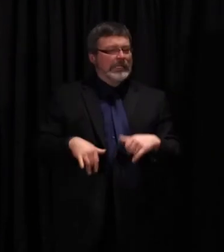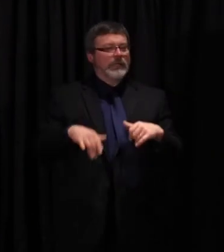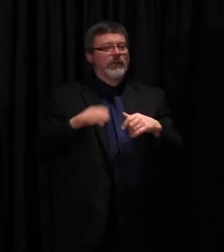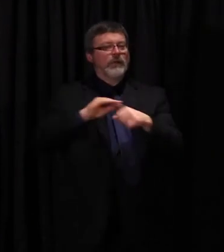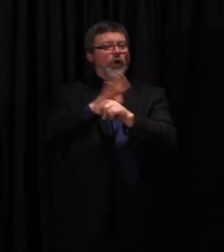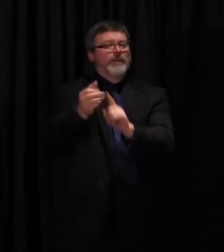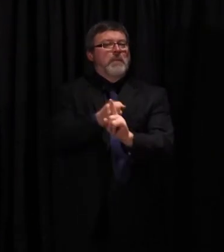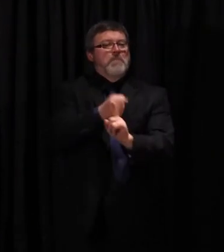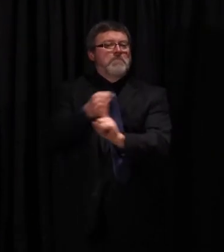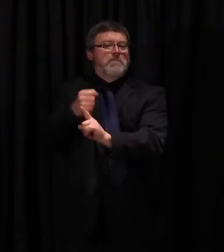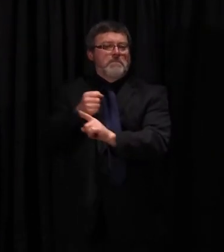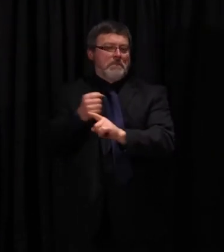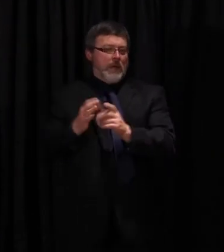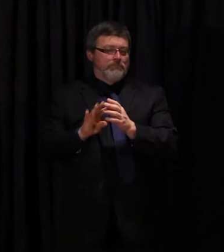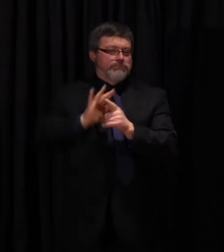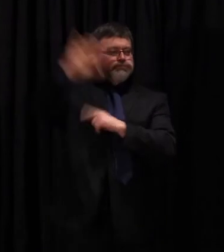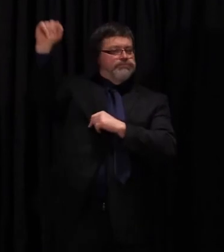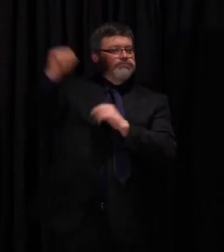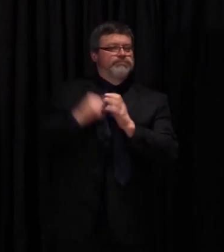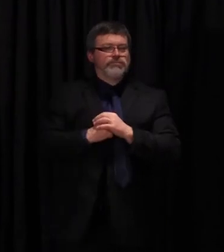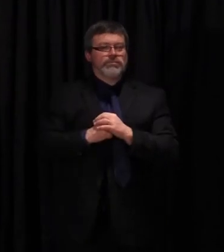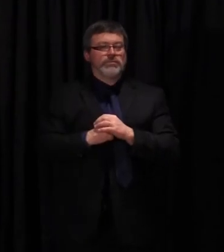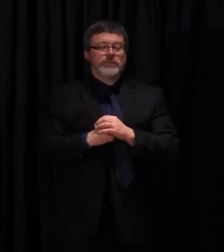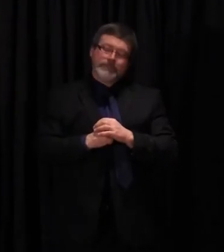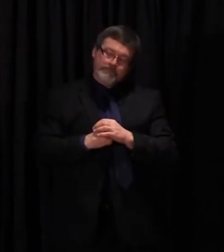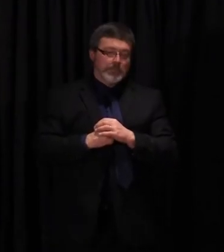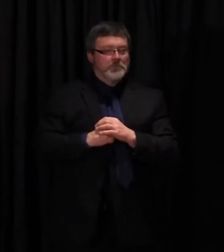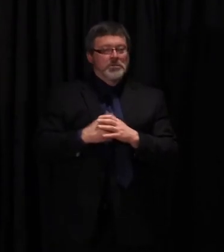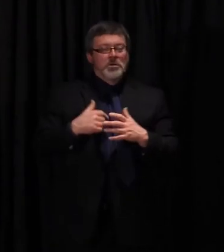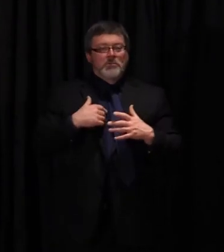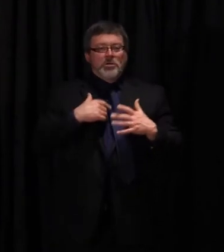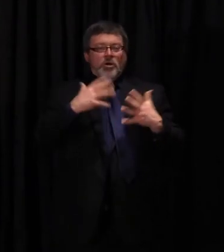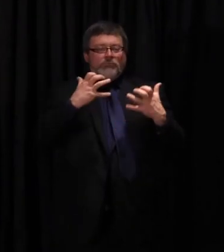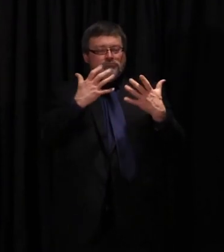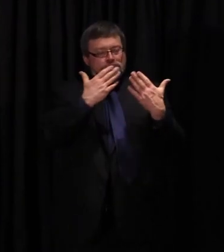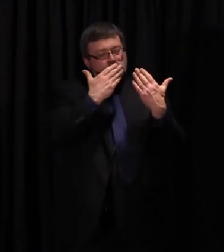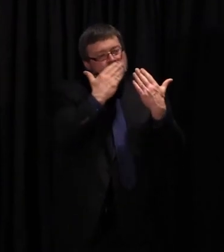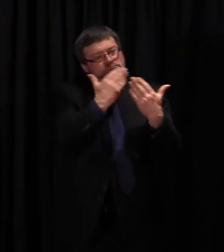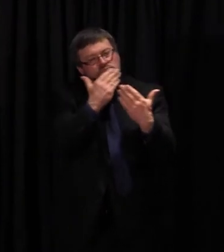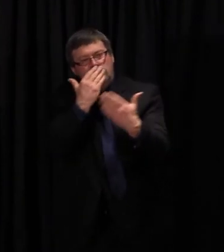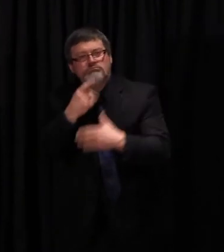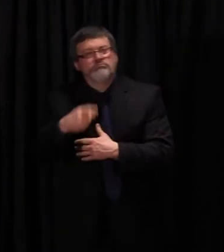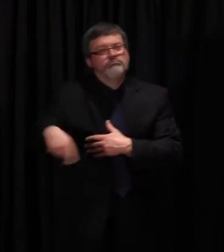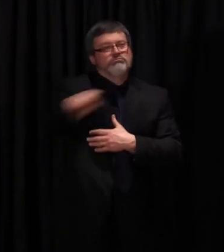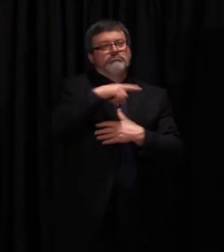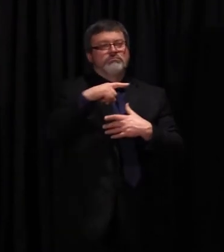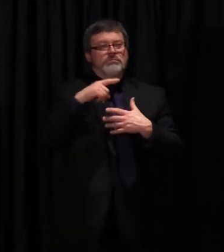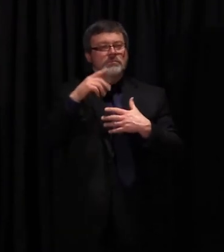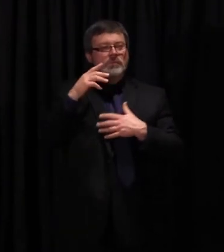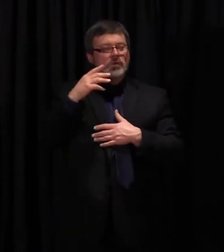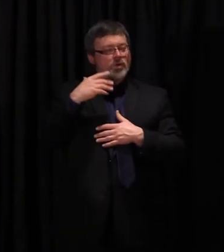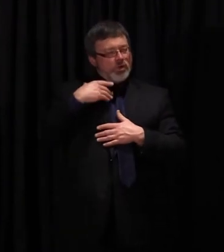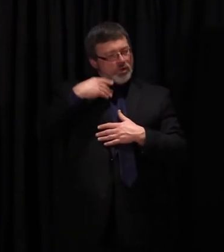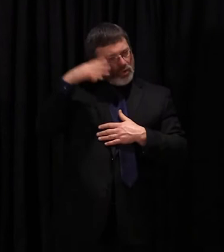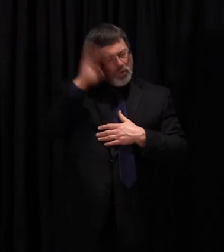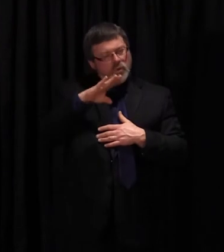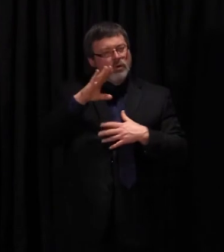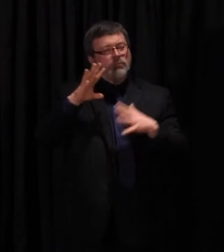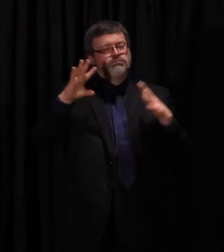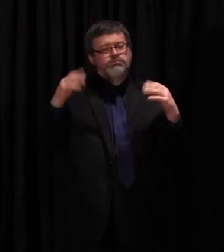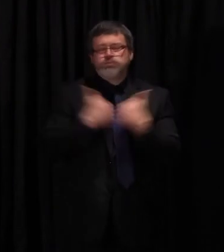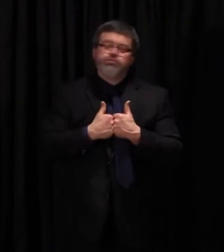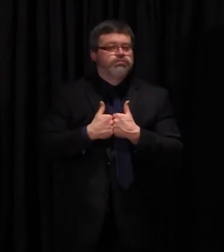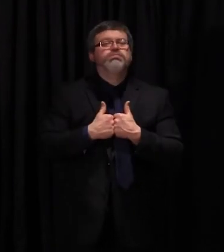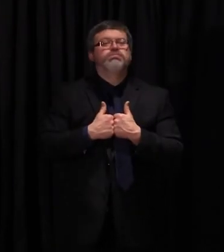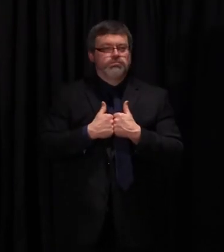I thank every single one of them. I know it's not easy, but it's so much better for students